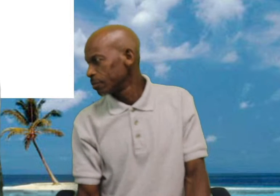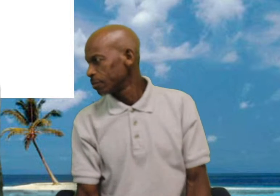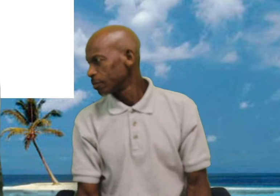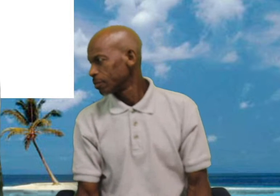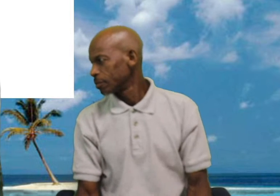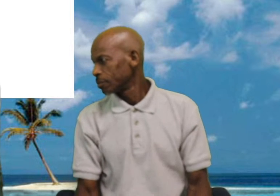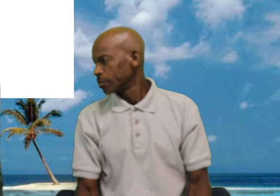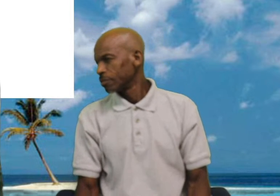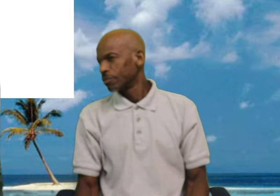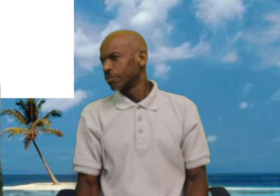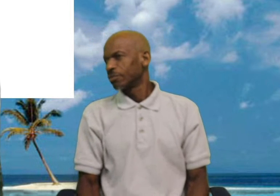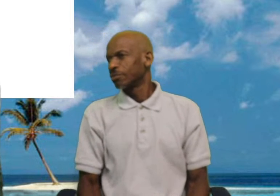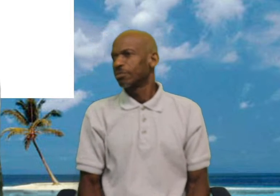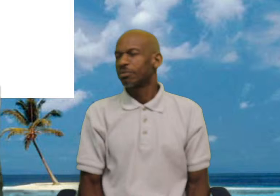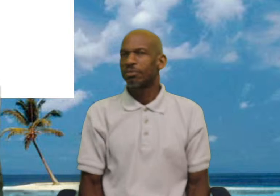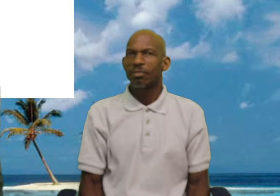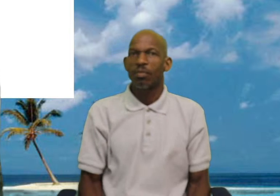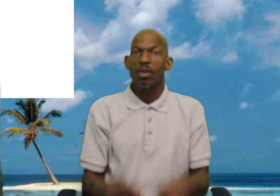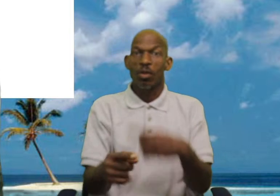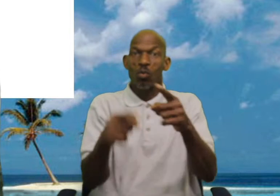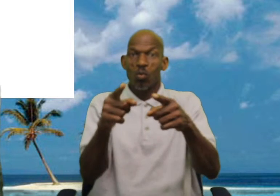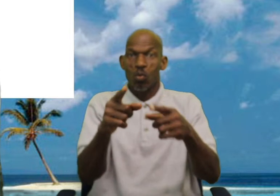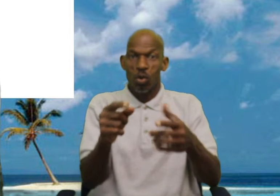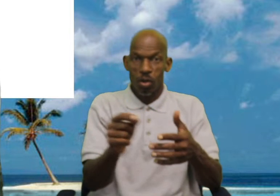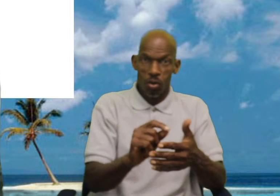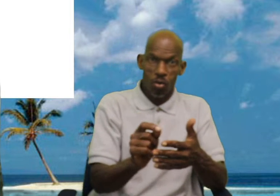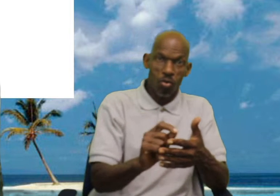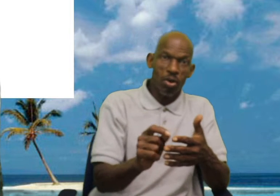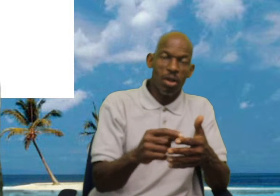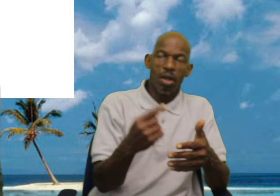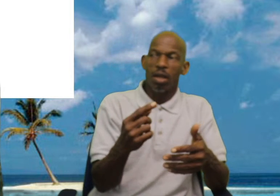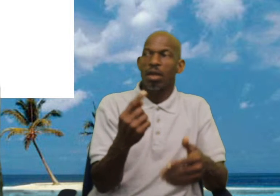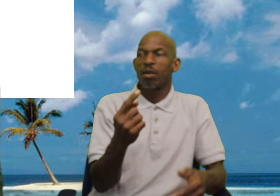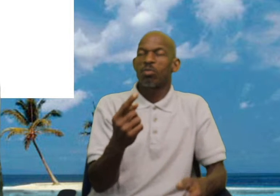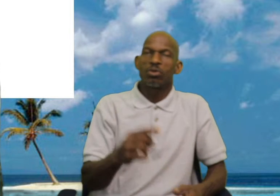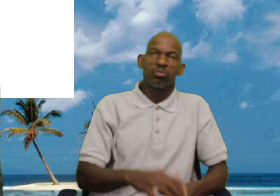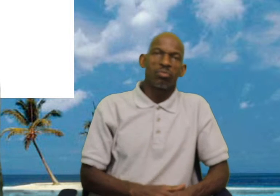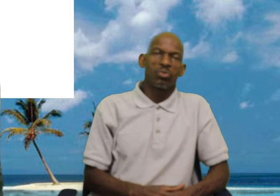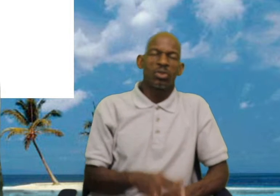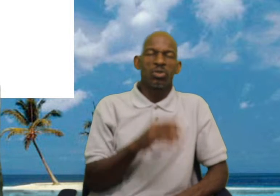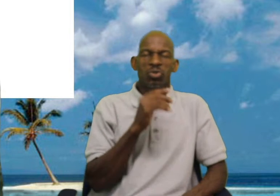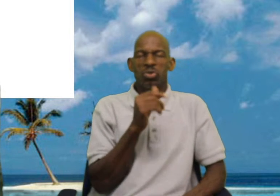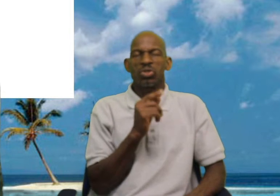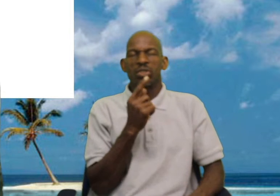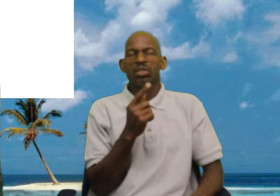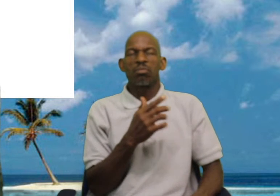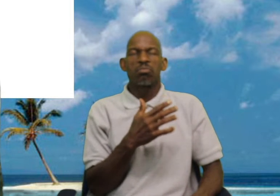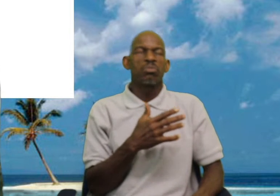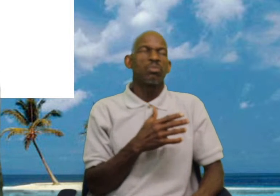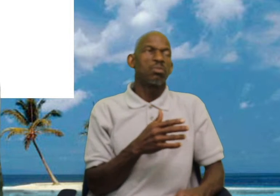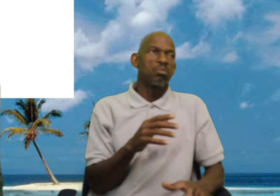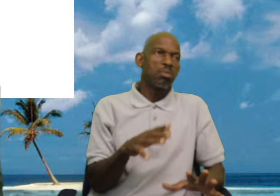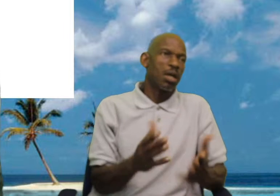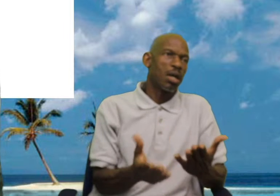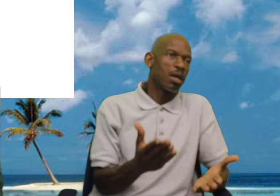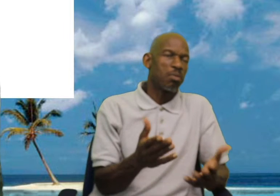Usually when you're writing about yourself, you don't say Sharon. Or you could say my name is Sharon,